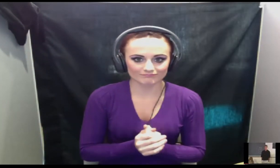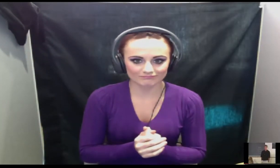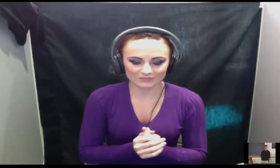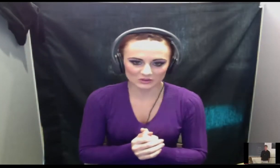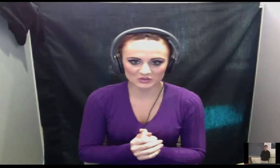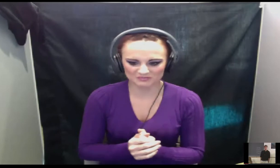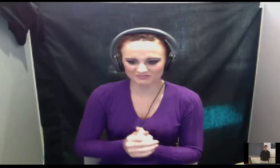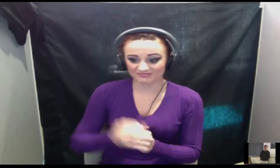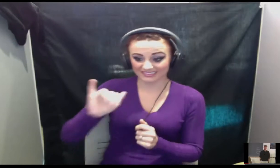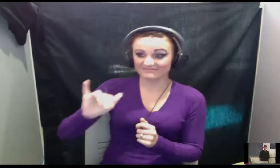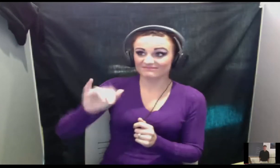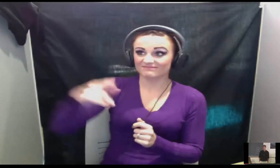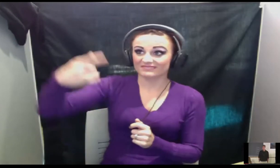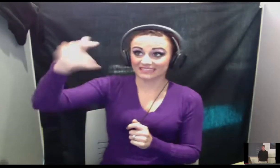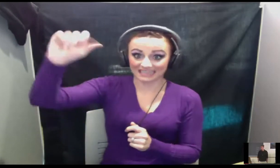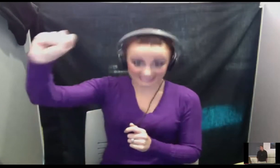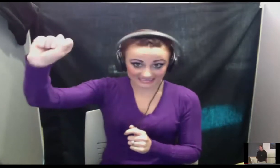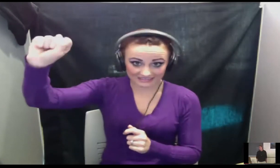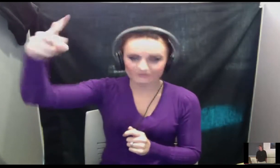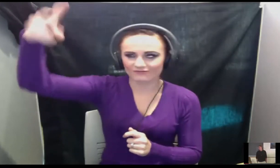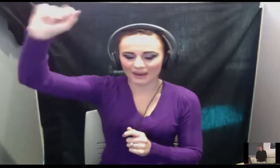water.